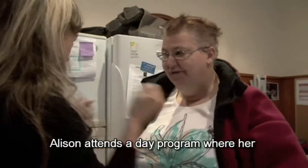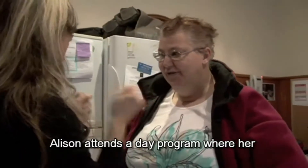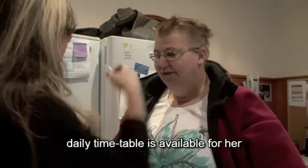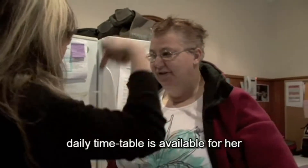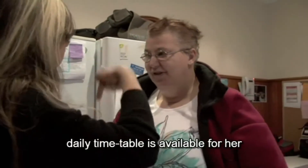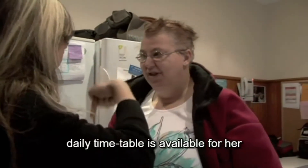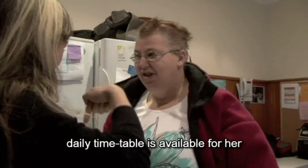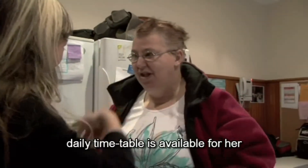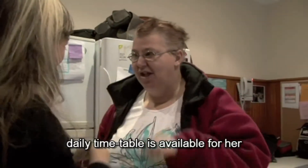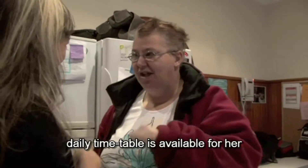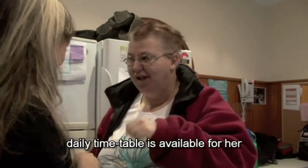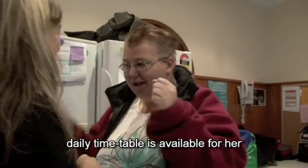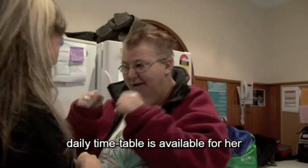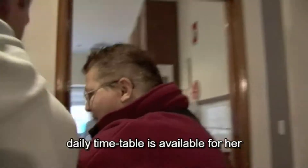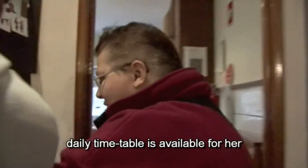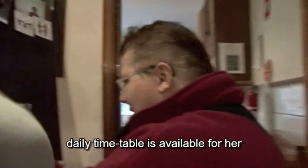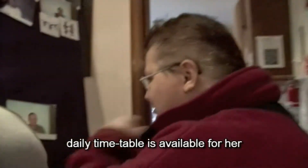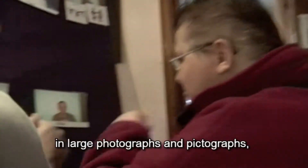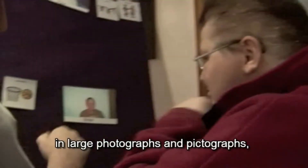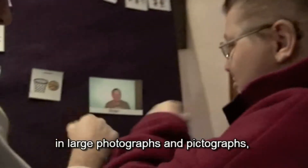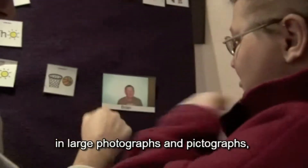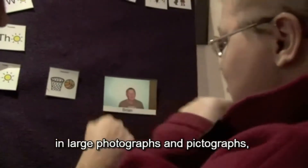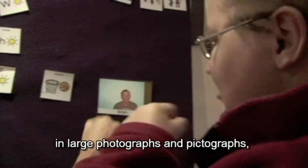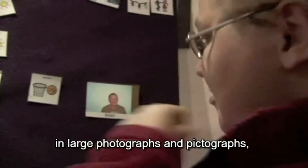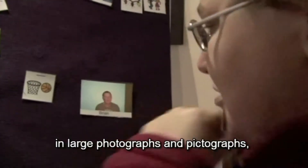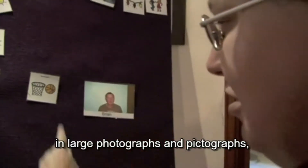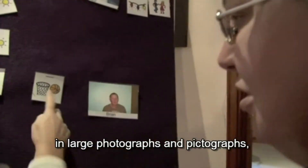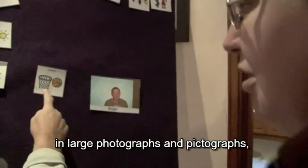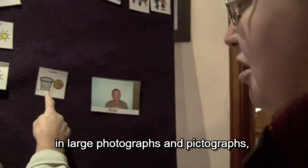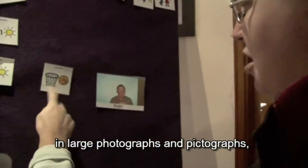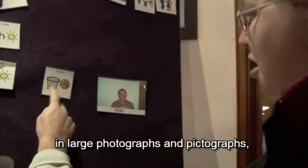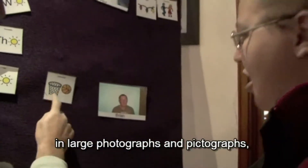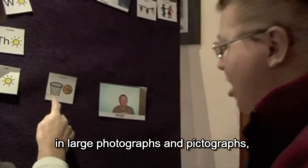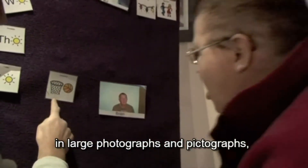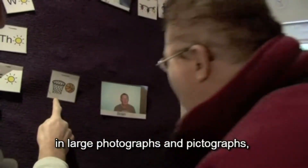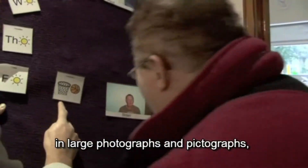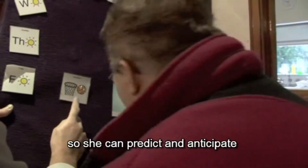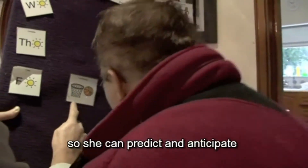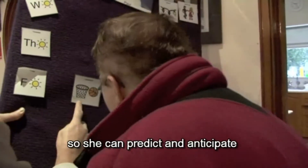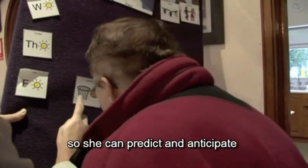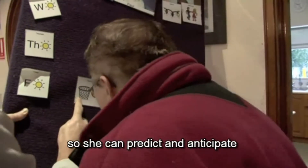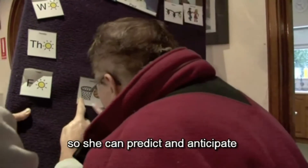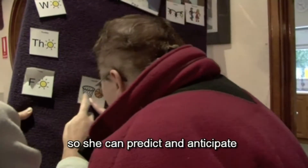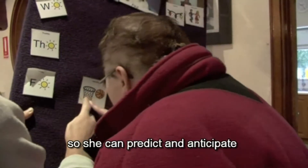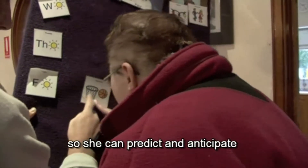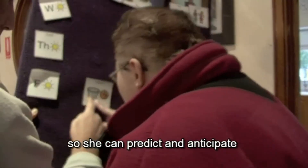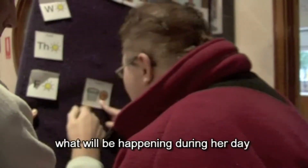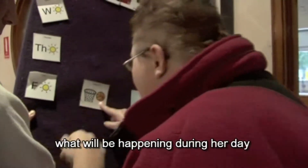her daily timetable is available for her in large photographs and pictographs, so she can predict and anticipate what